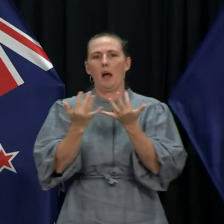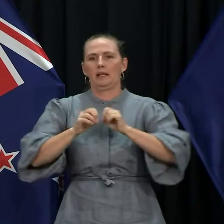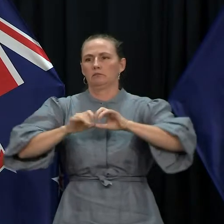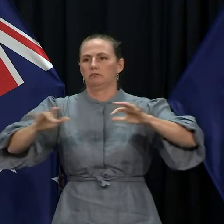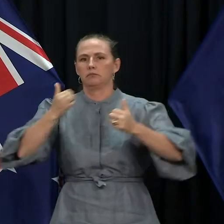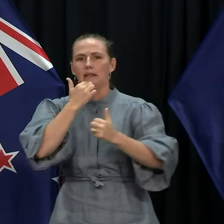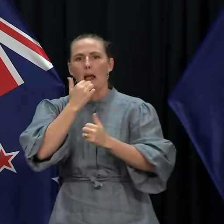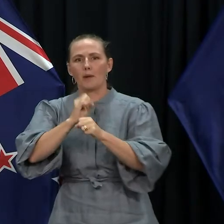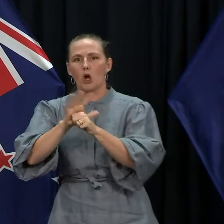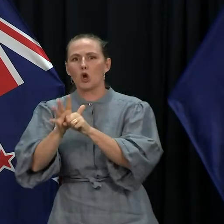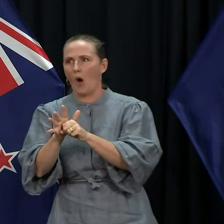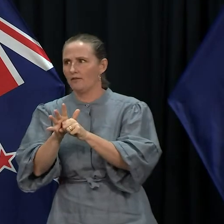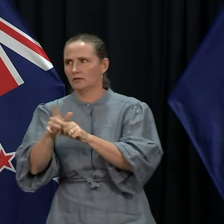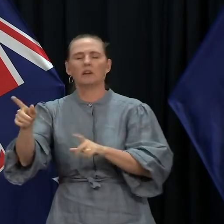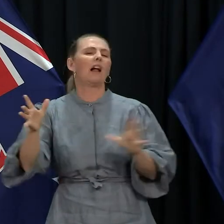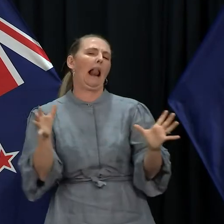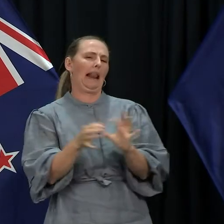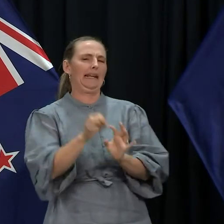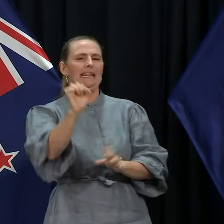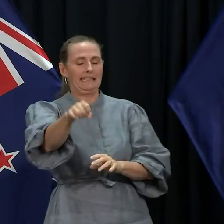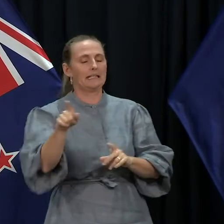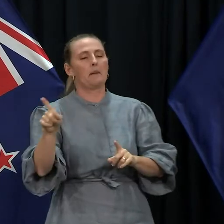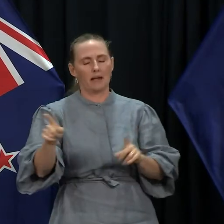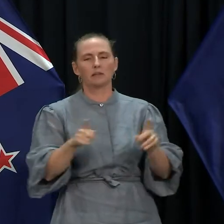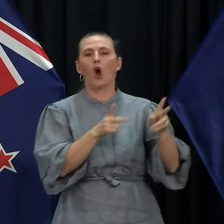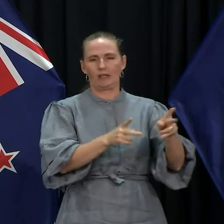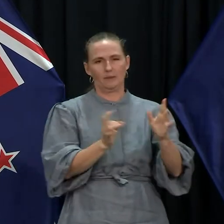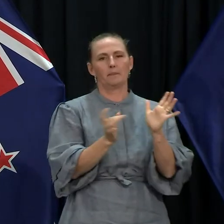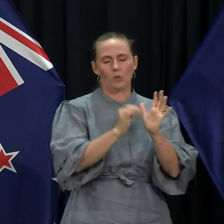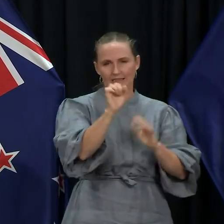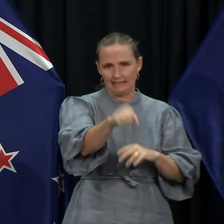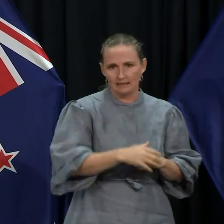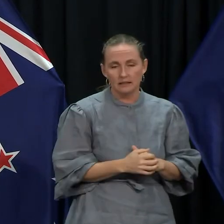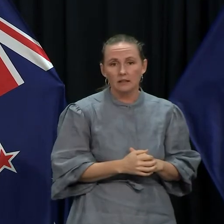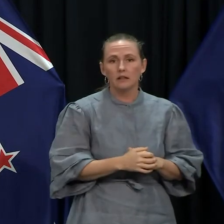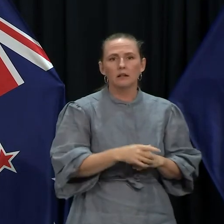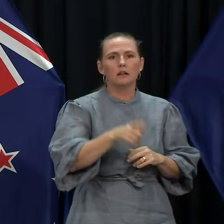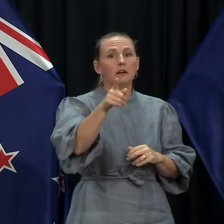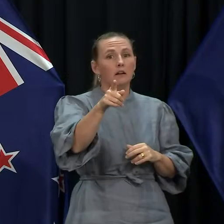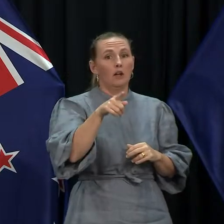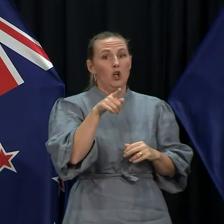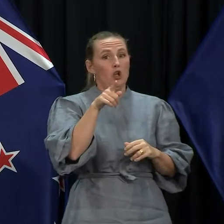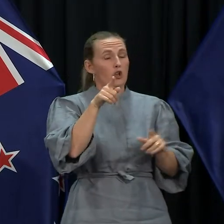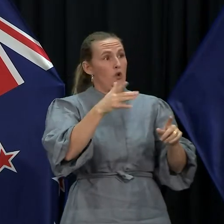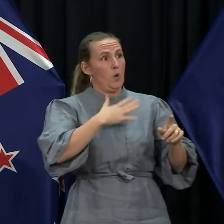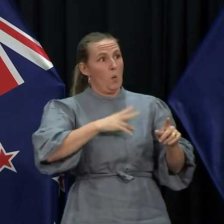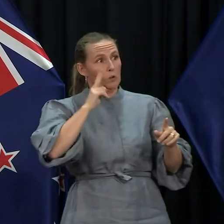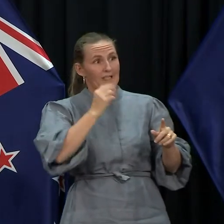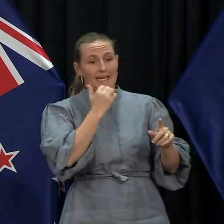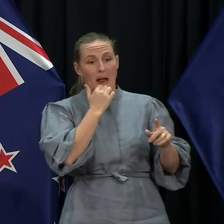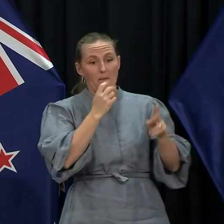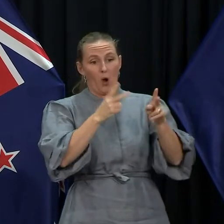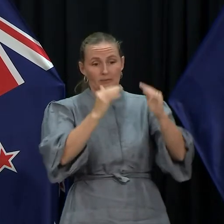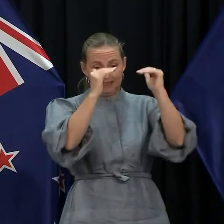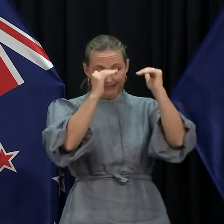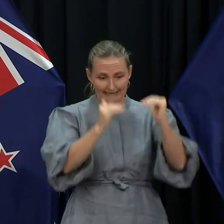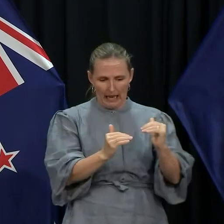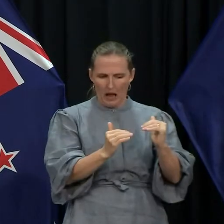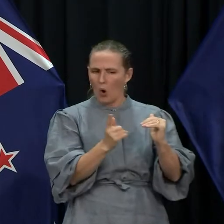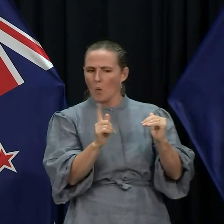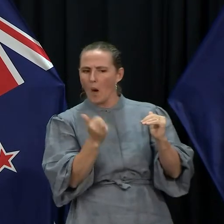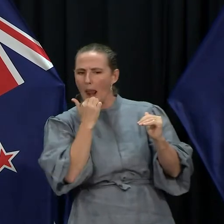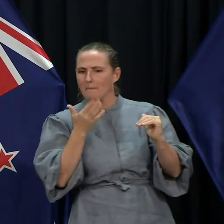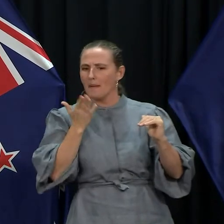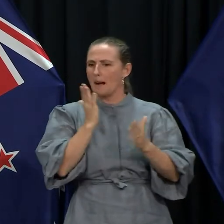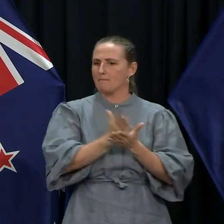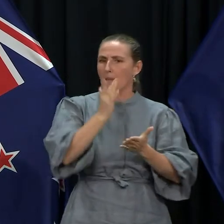700 hospitalisations today. How far does that need to come down for you? When you're looking of course, at. We also base these